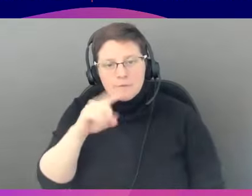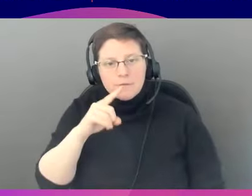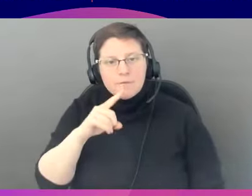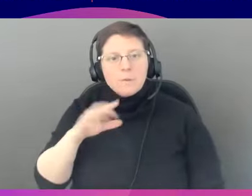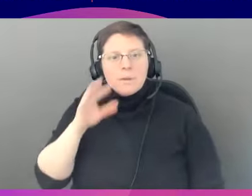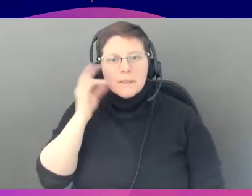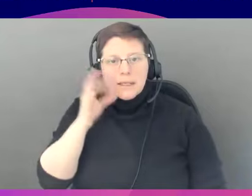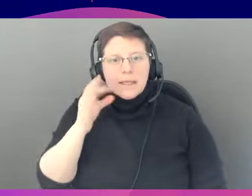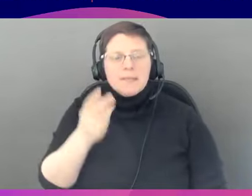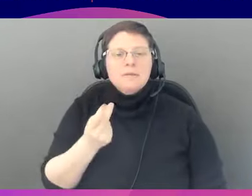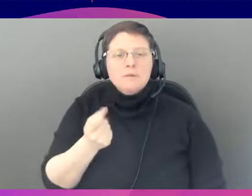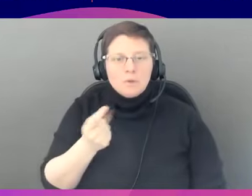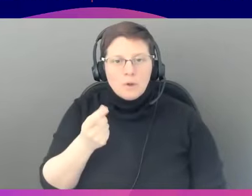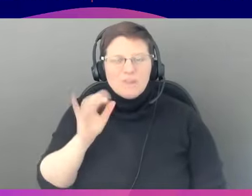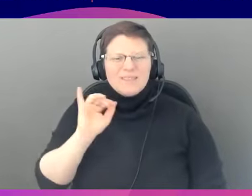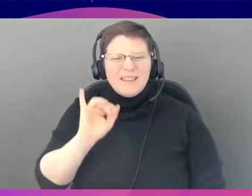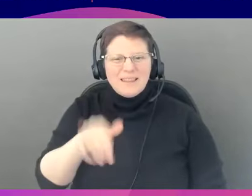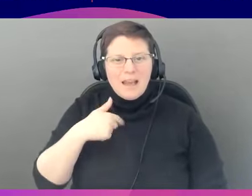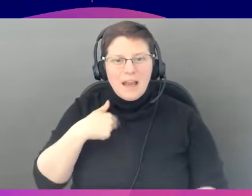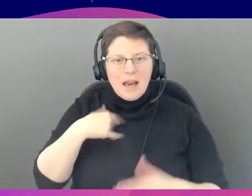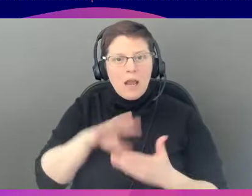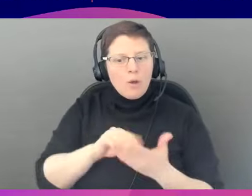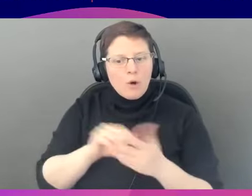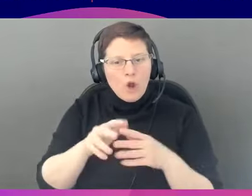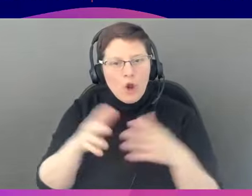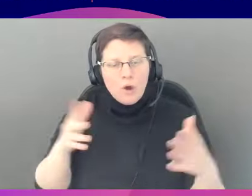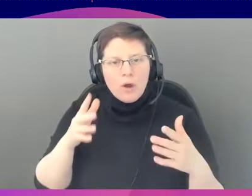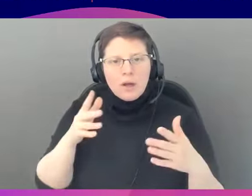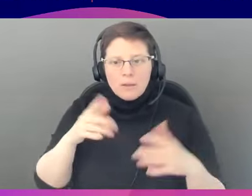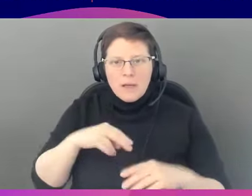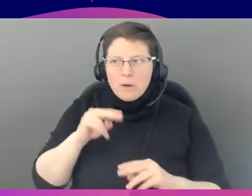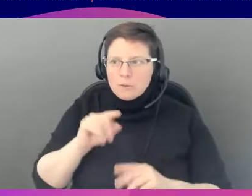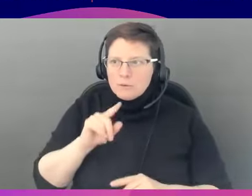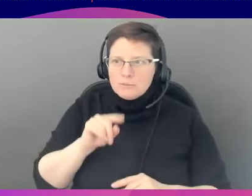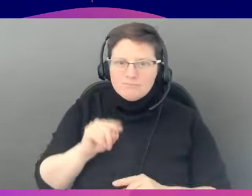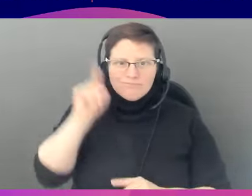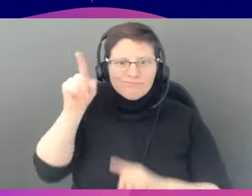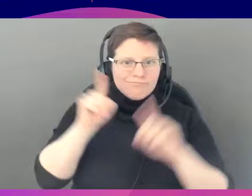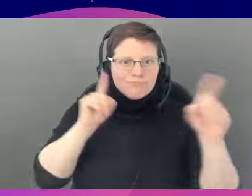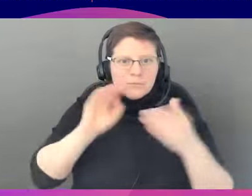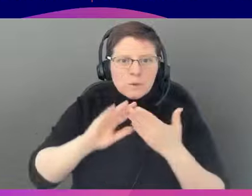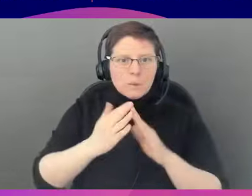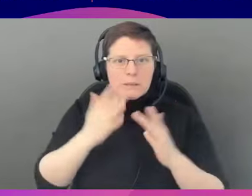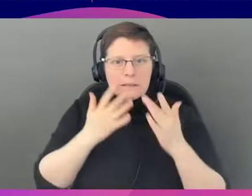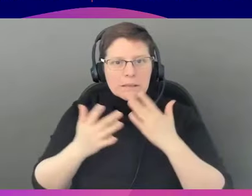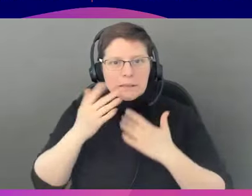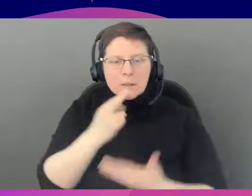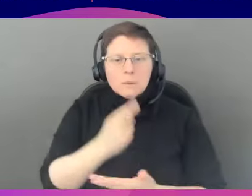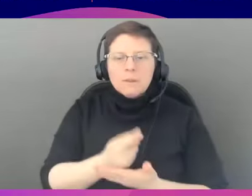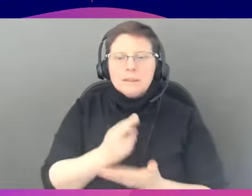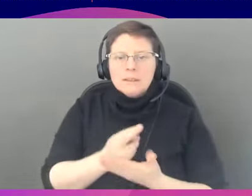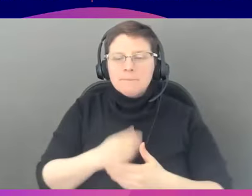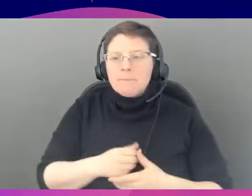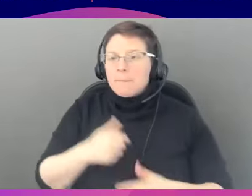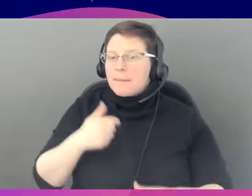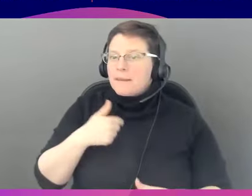to underserved communities, and a passion for keeping animals and their families together. I share my home